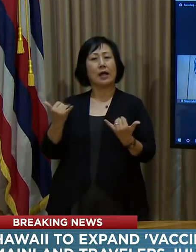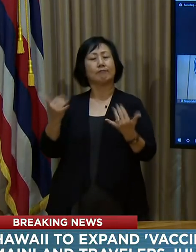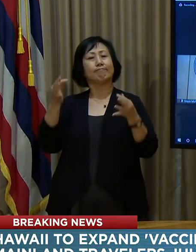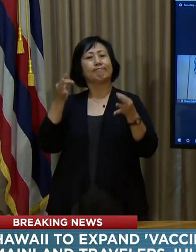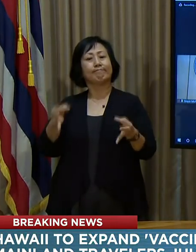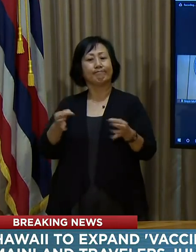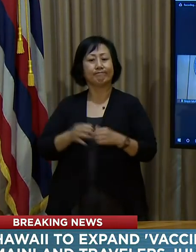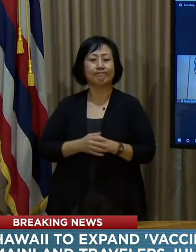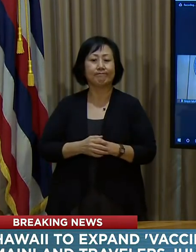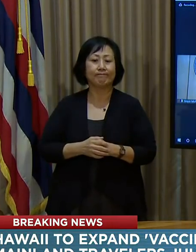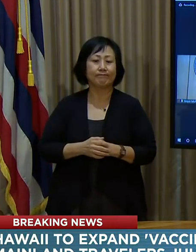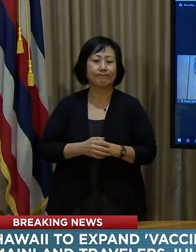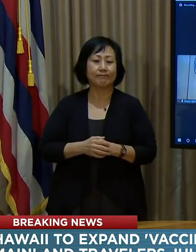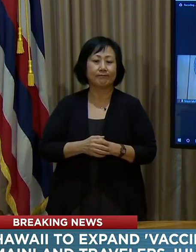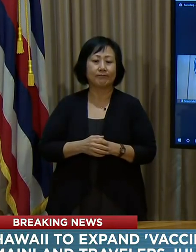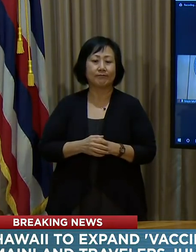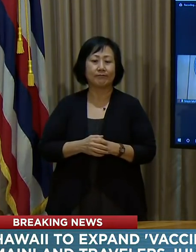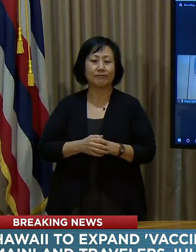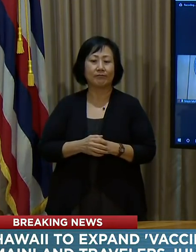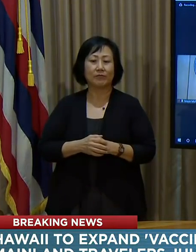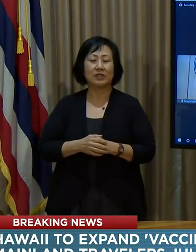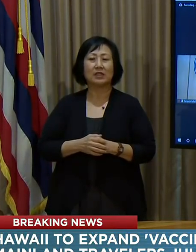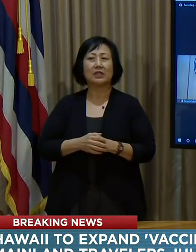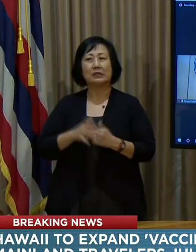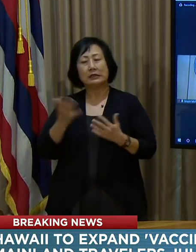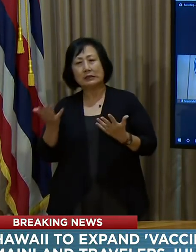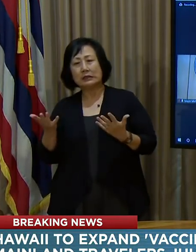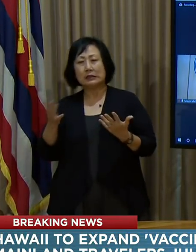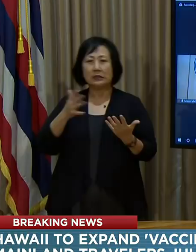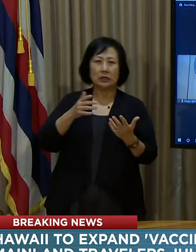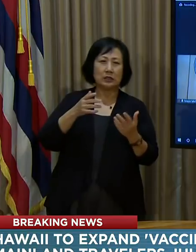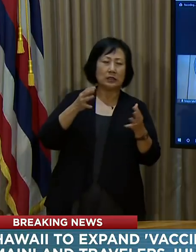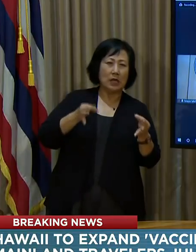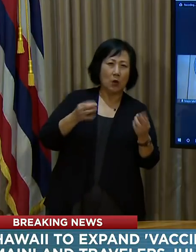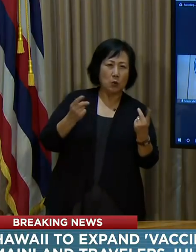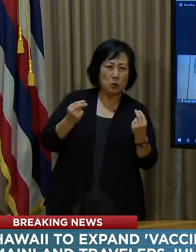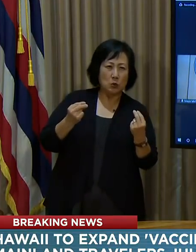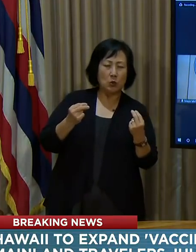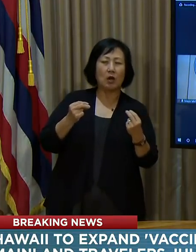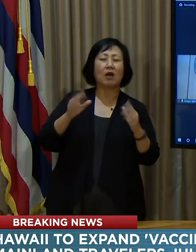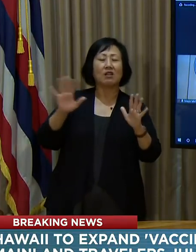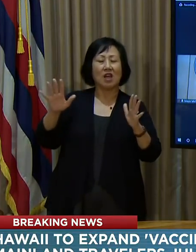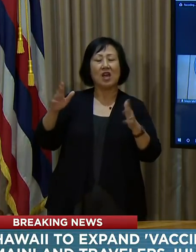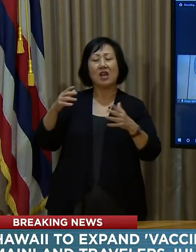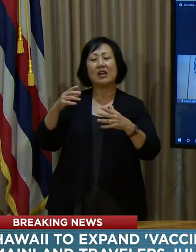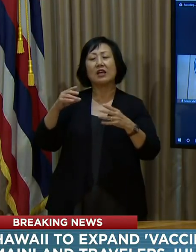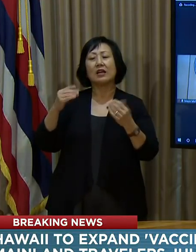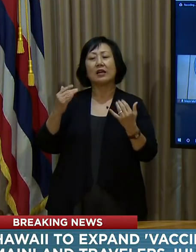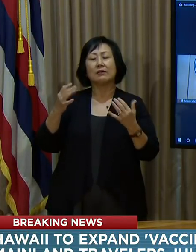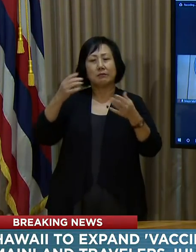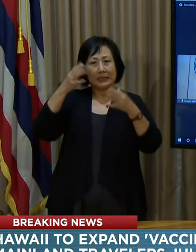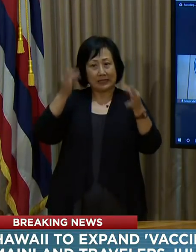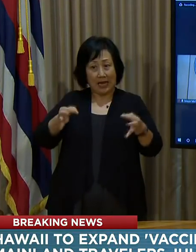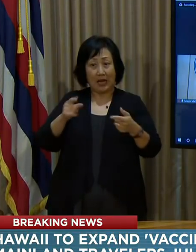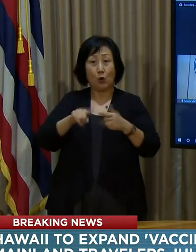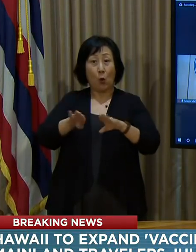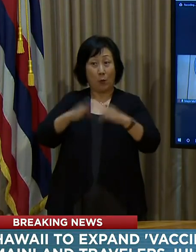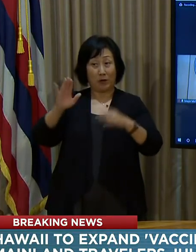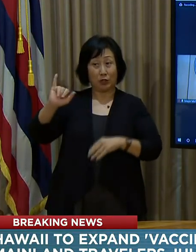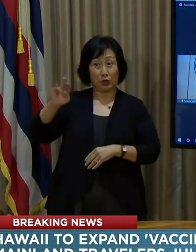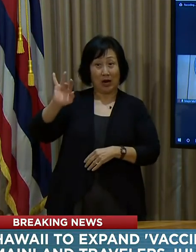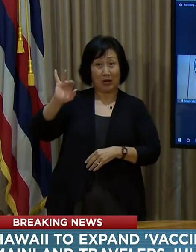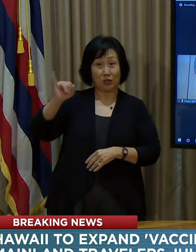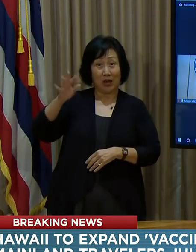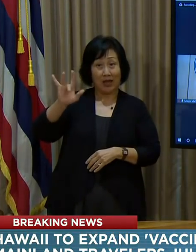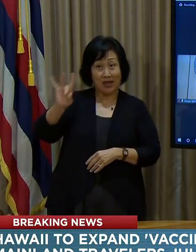hard date to give businesses time to acclimate to increased capacity. Not only do they have to adjust